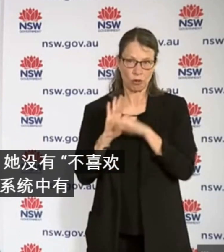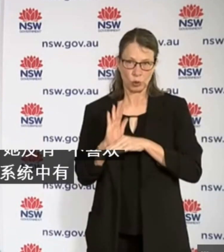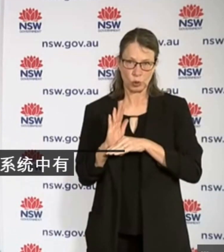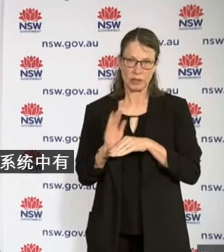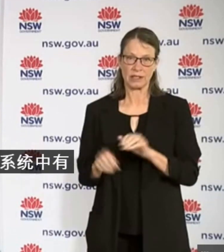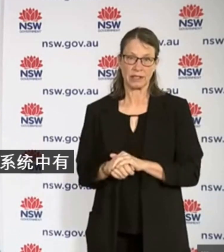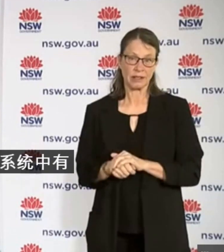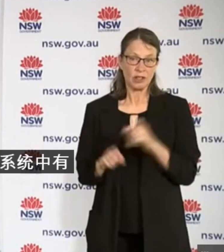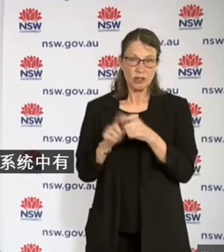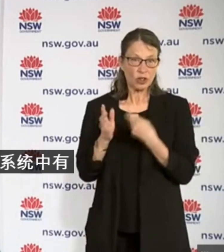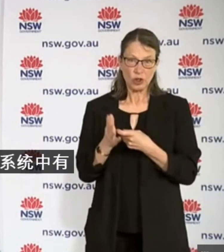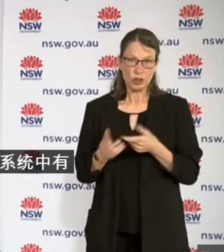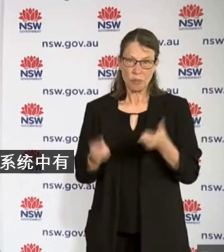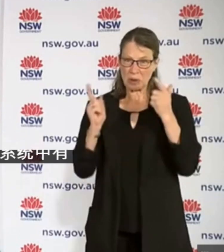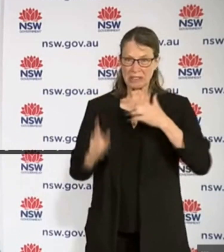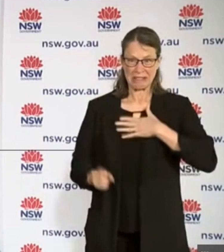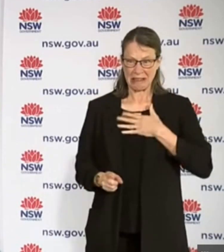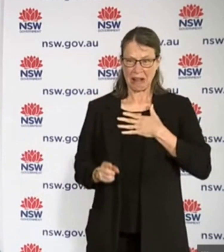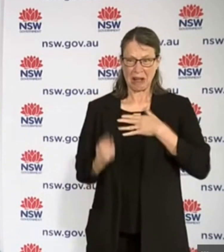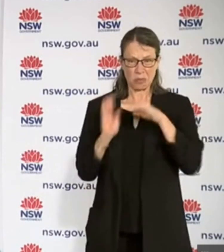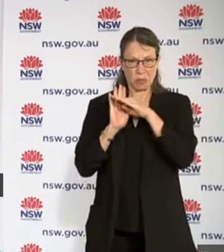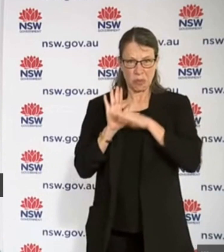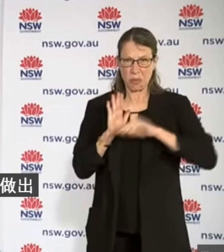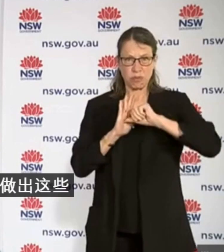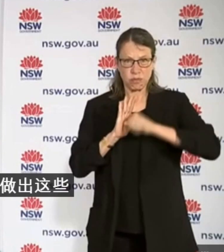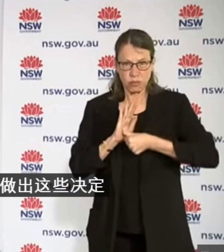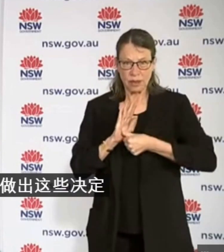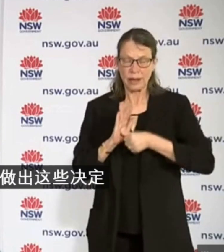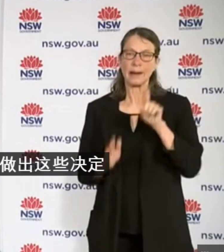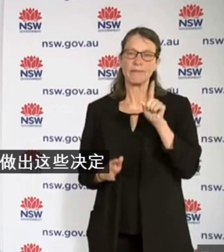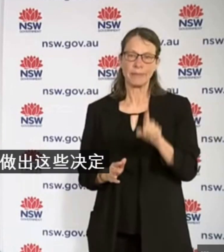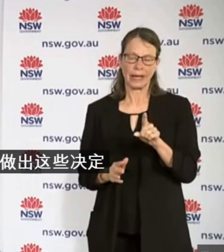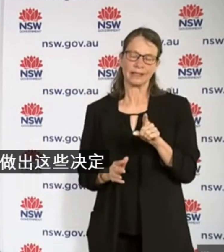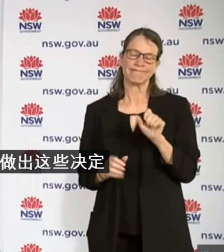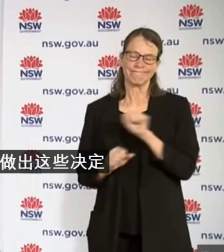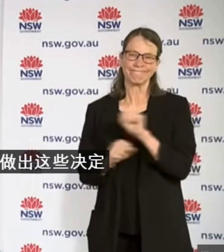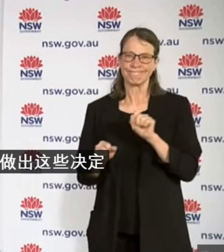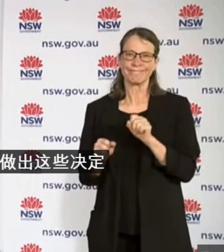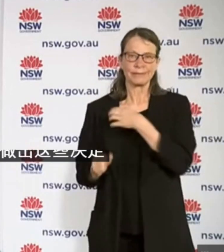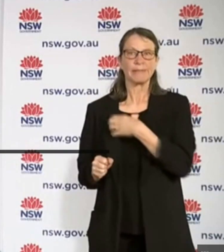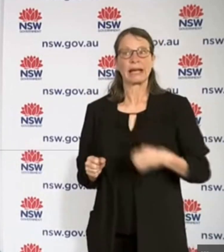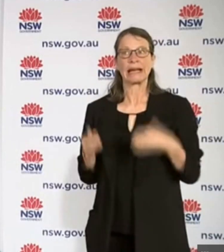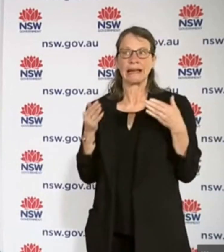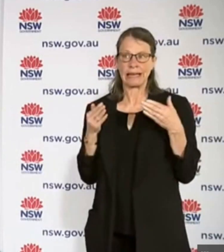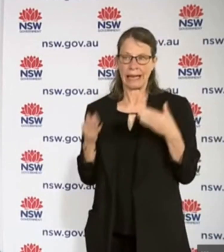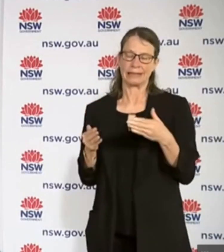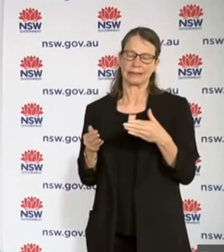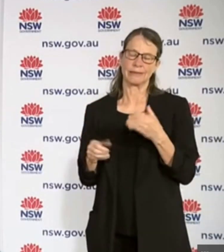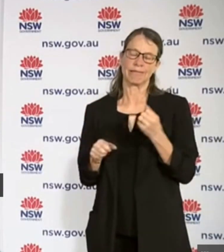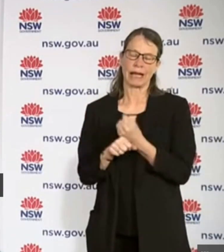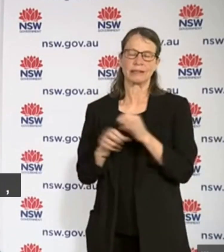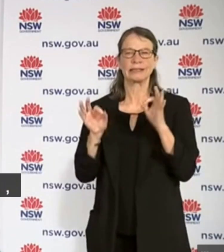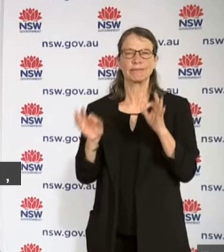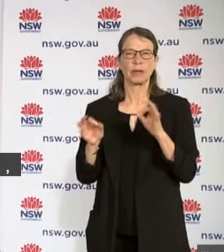there are laws there in the system to allow governments to make these decisions in exceptional circumstances, and I think everybody would